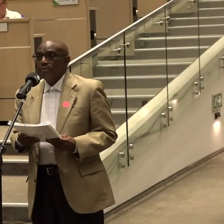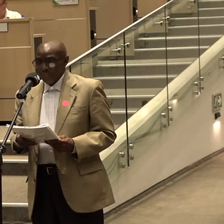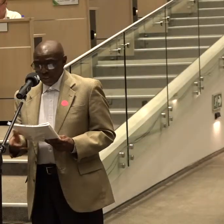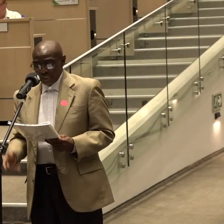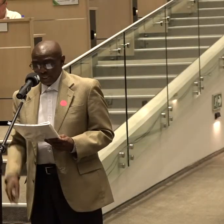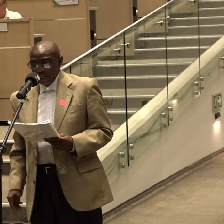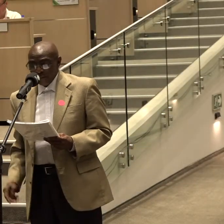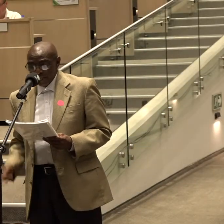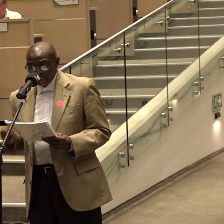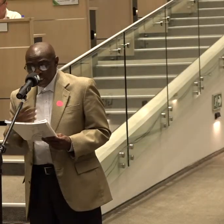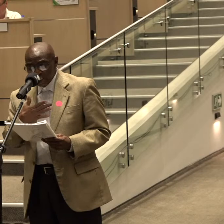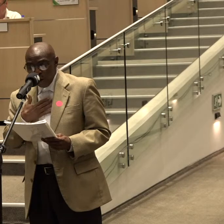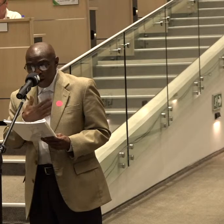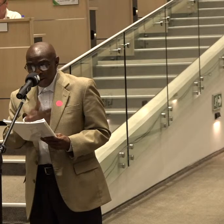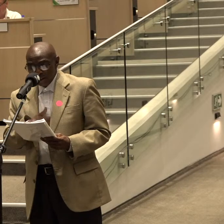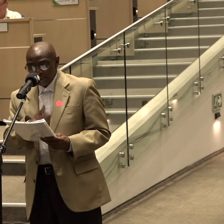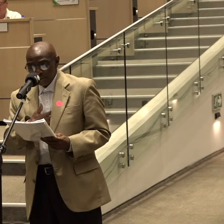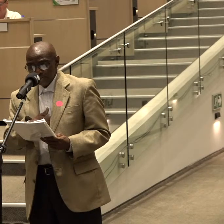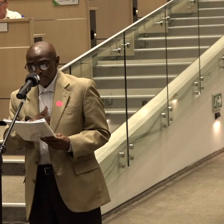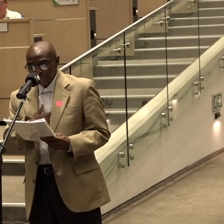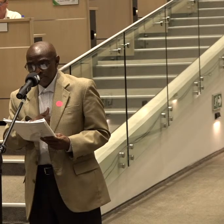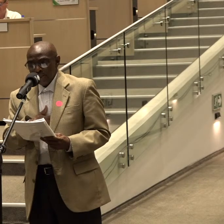my name is